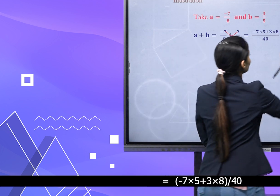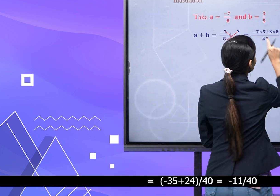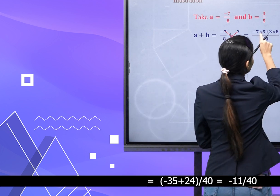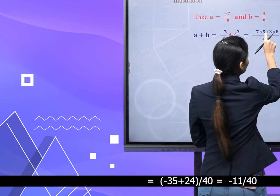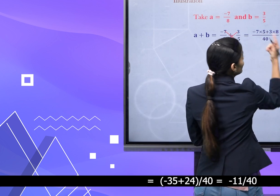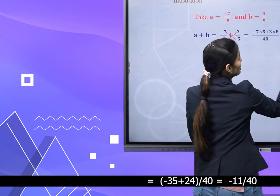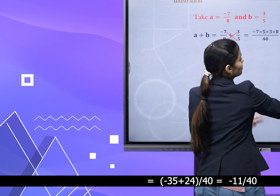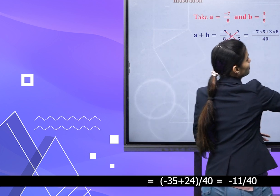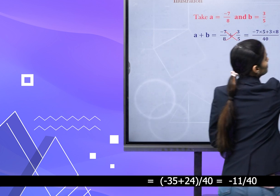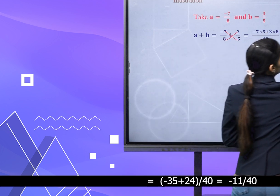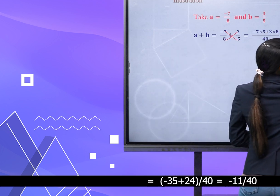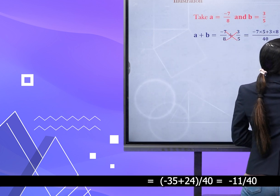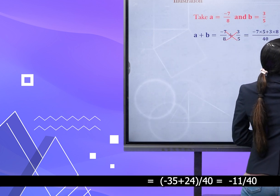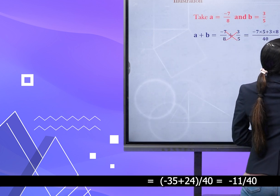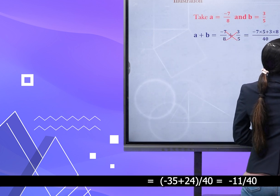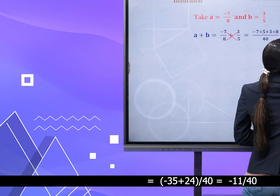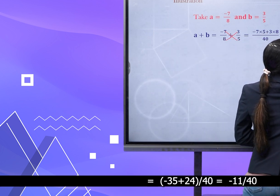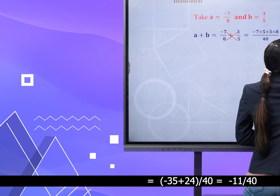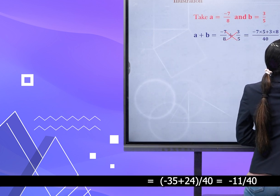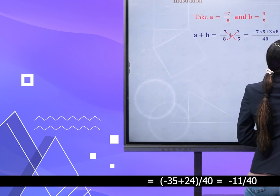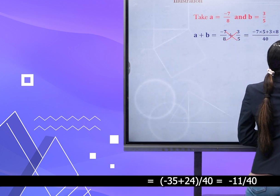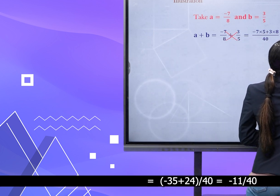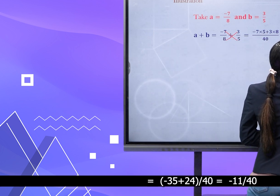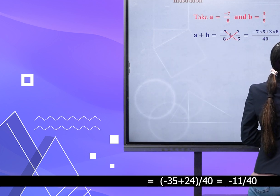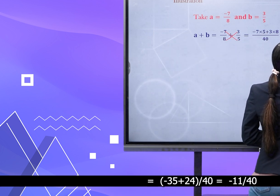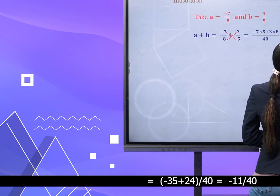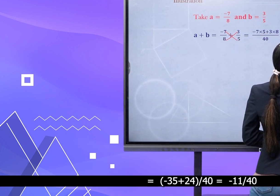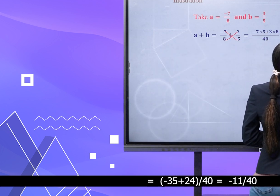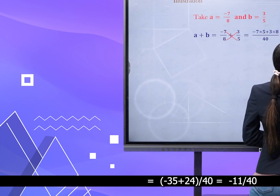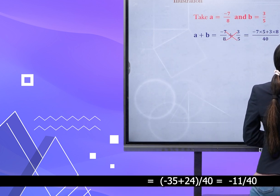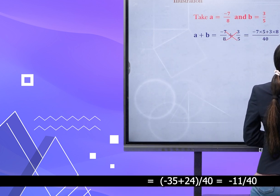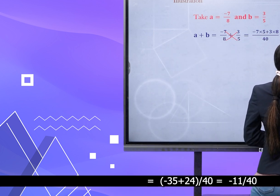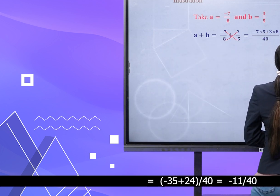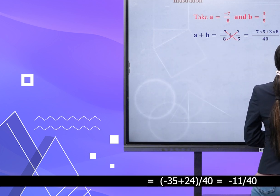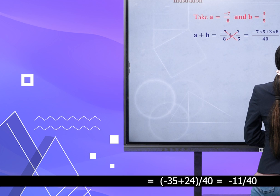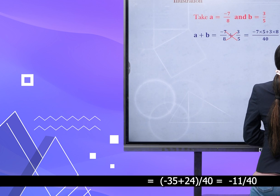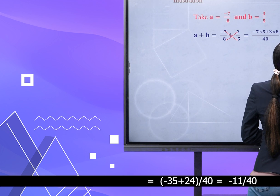is equal to minus 35 plus 24 by 40.